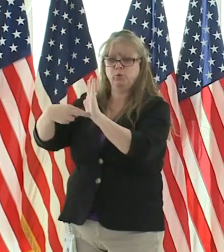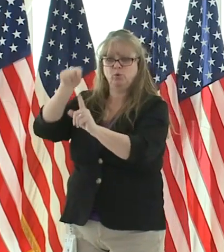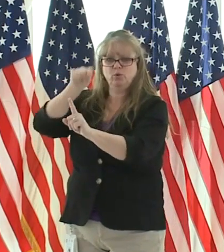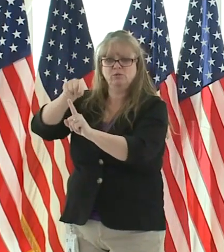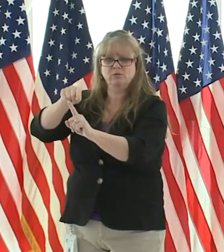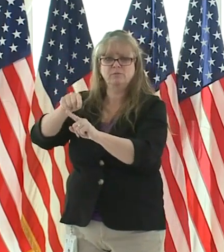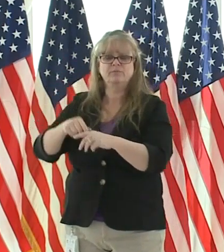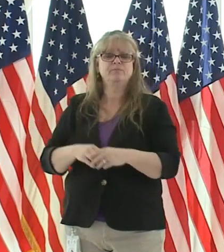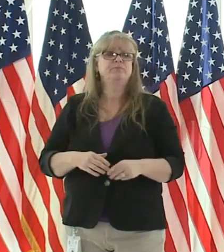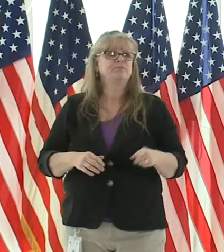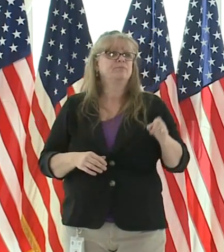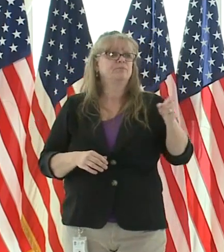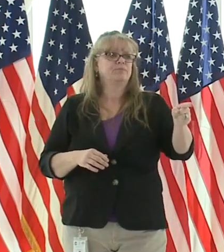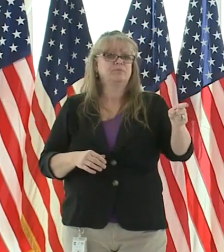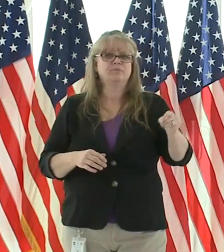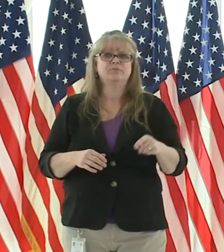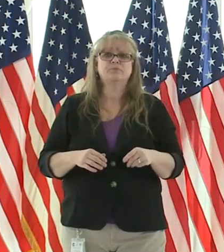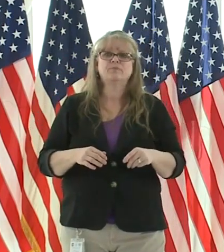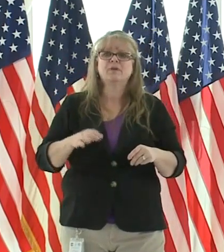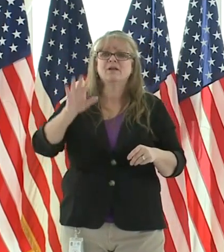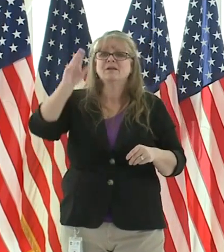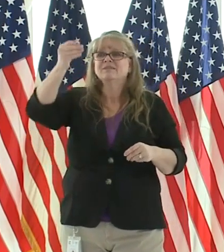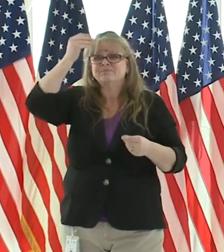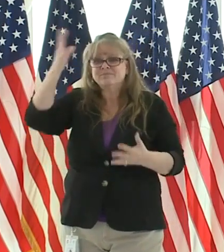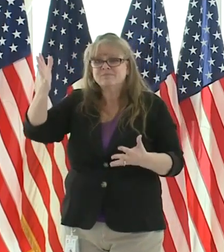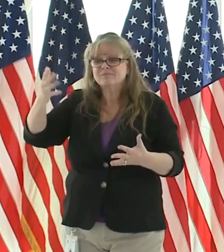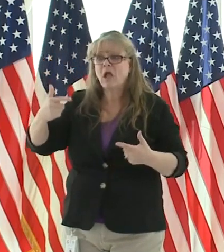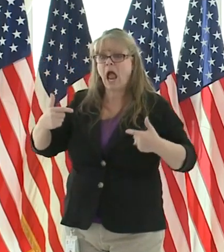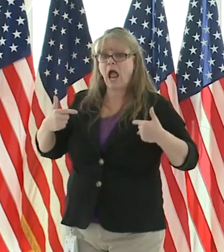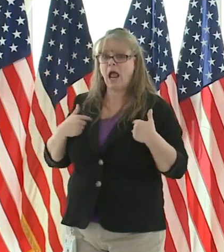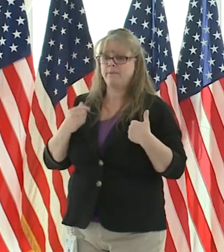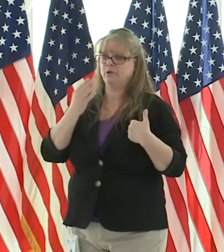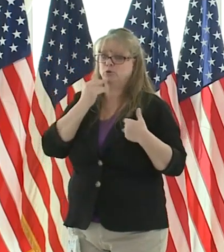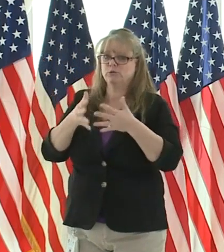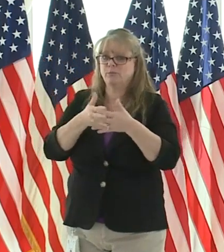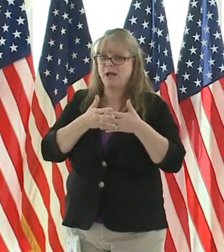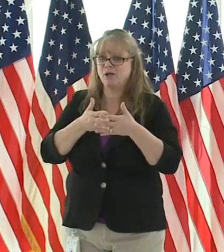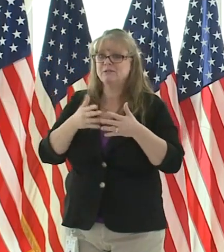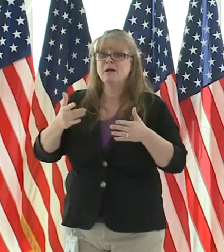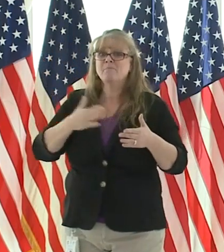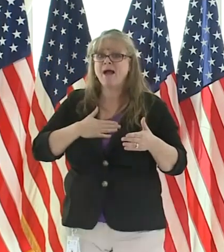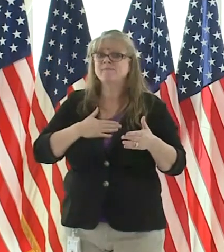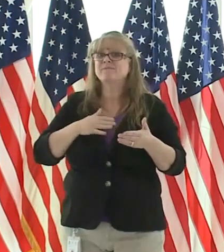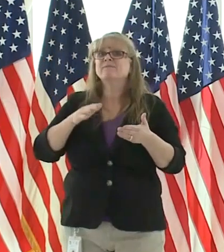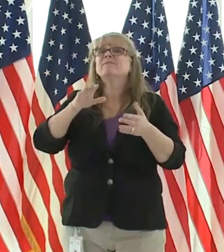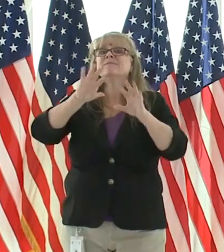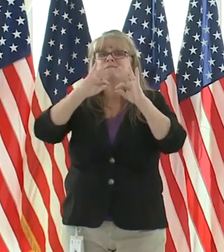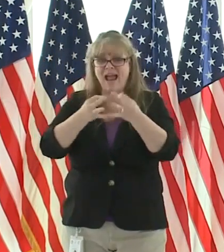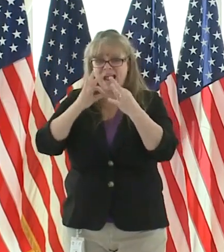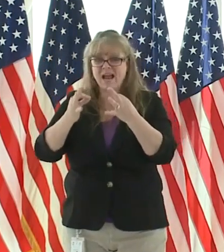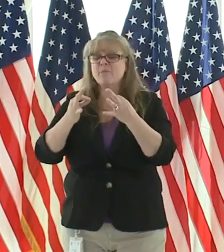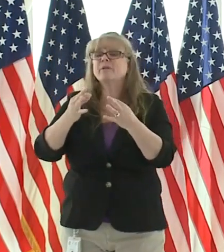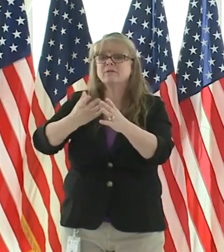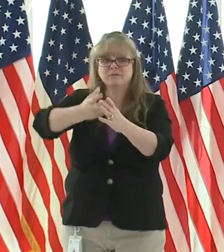you know, as a Jewish American who lost family in the Holocaust, I'm offended by any comparison to